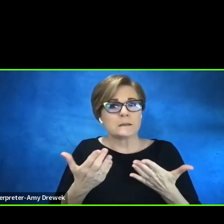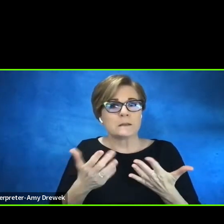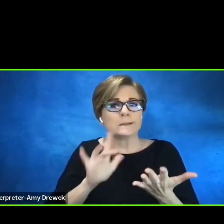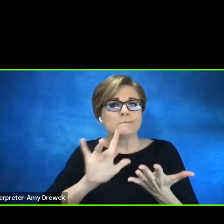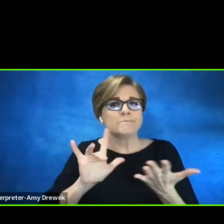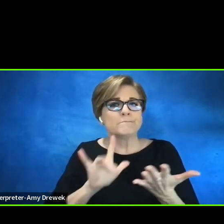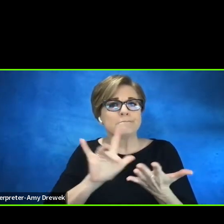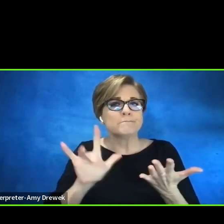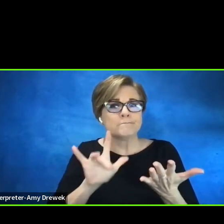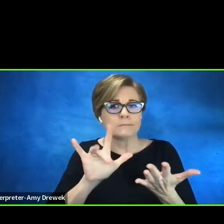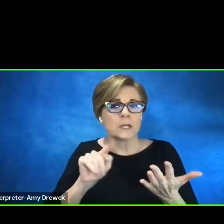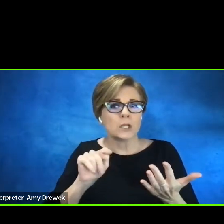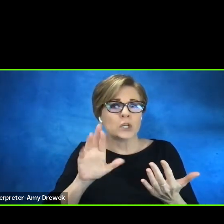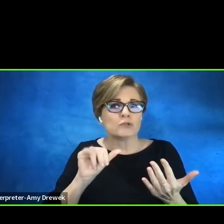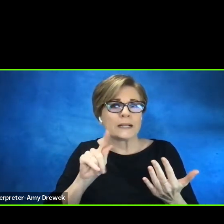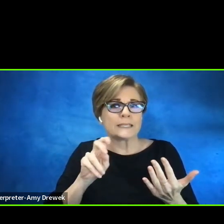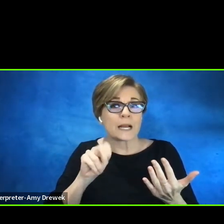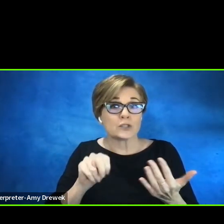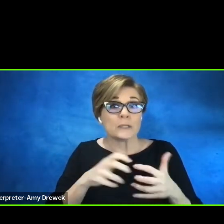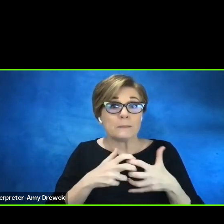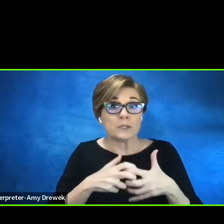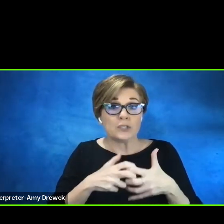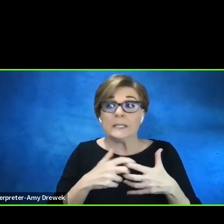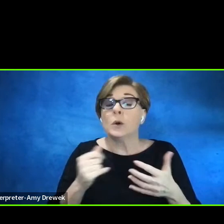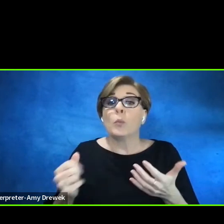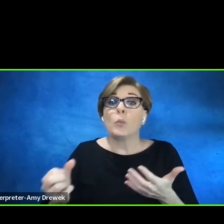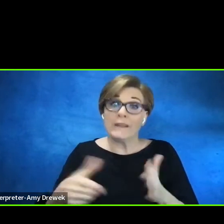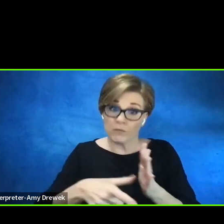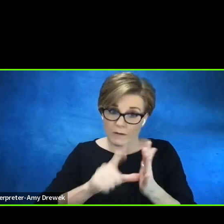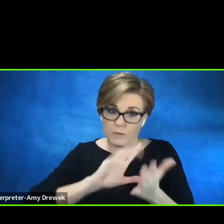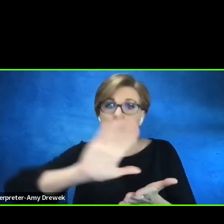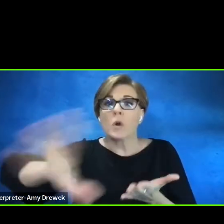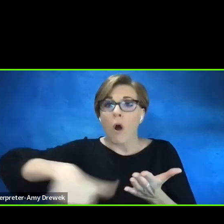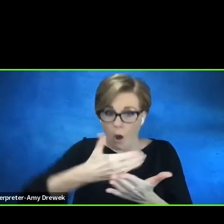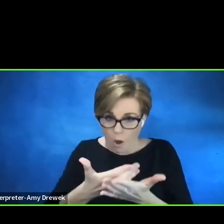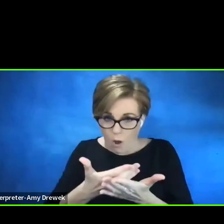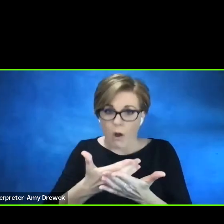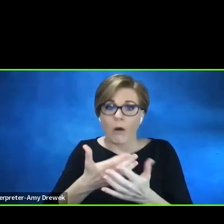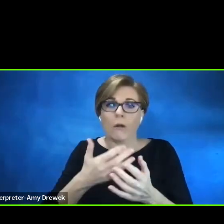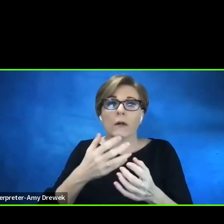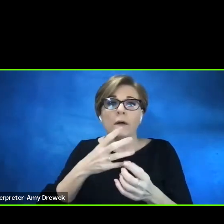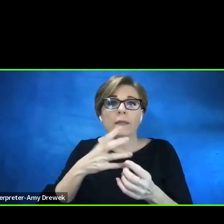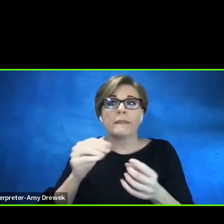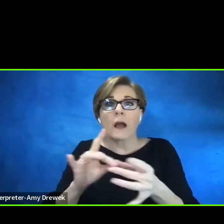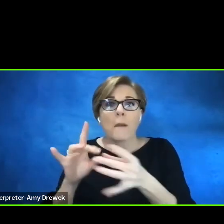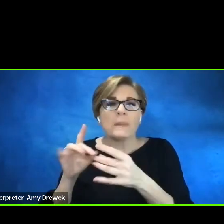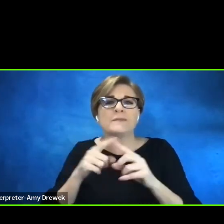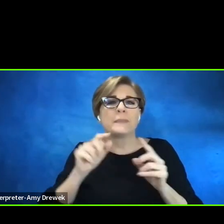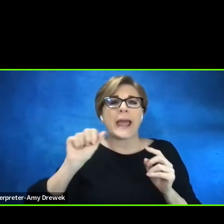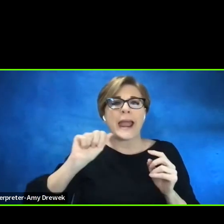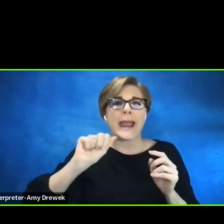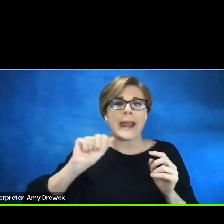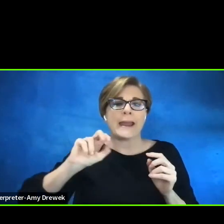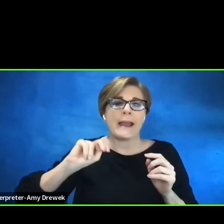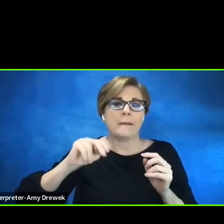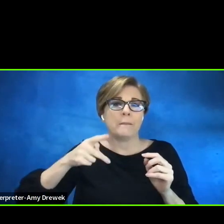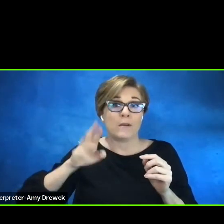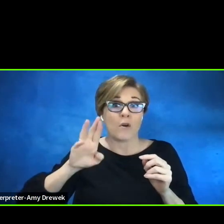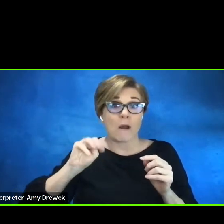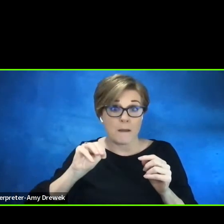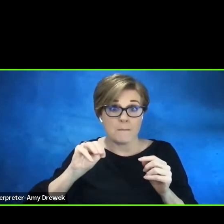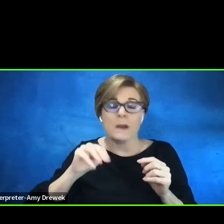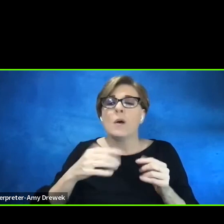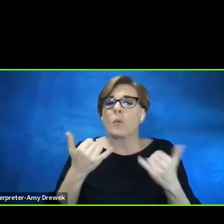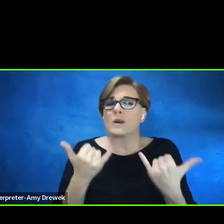We have reviewed the public comments that we have received for the ANPRM. And currently we are drafting the